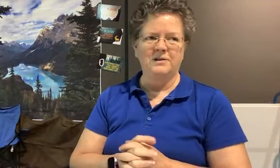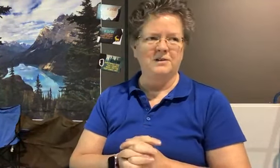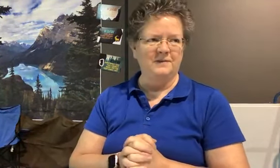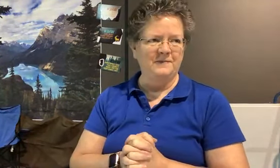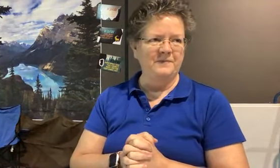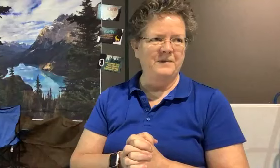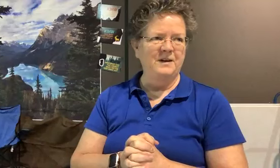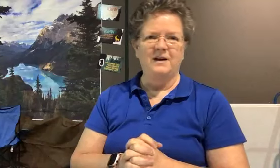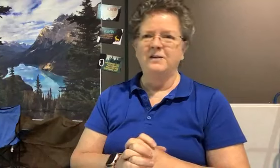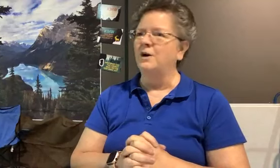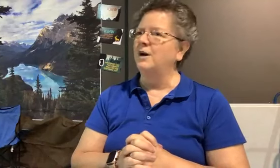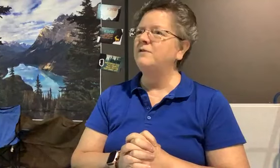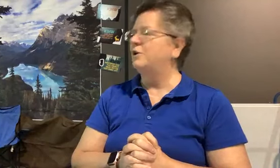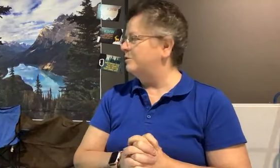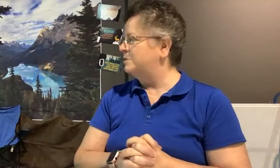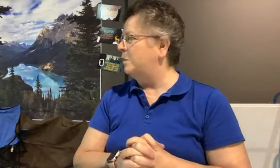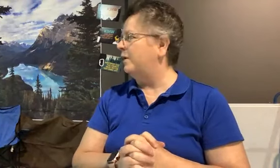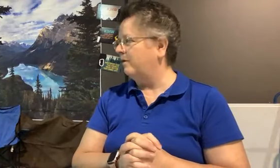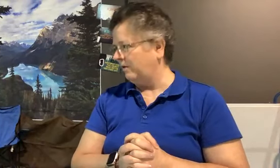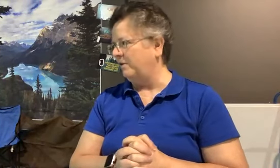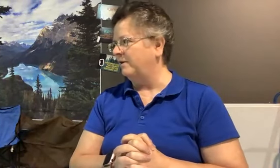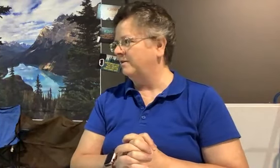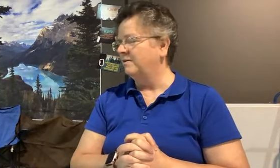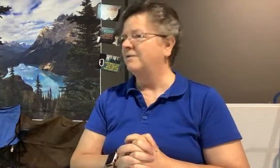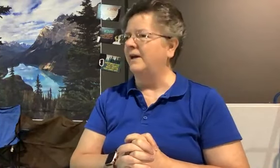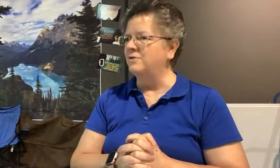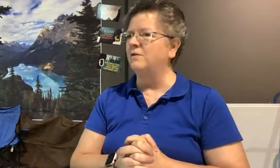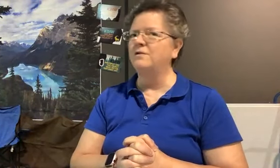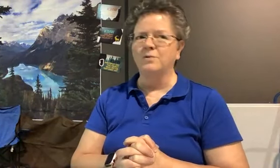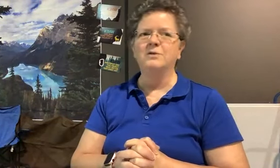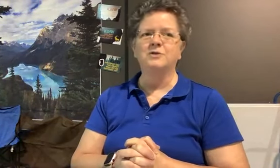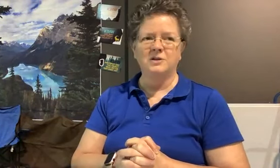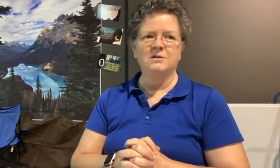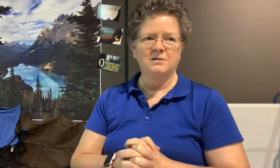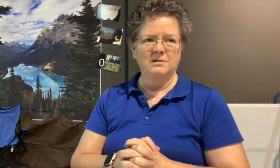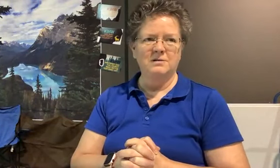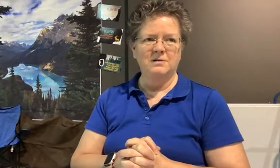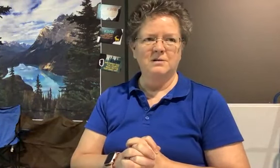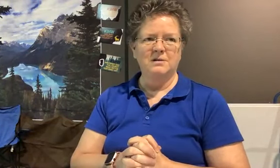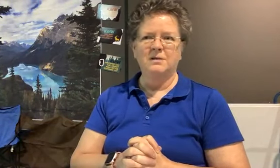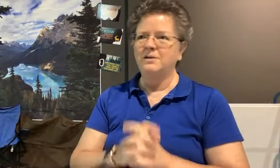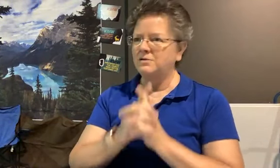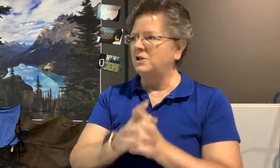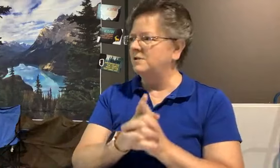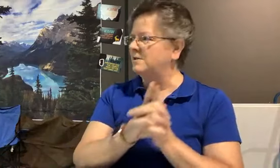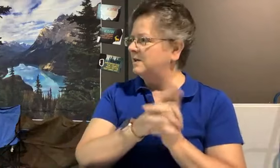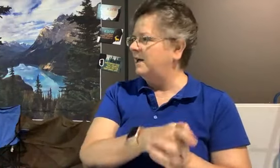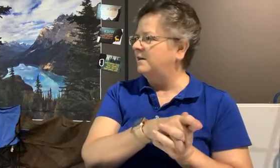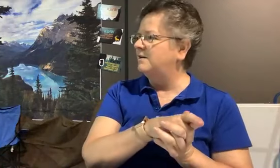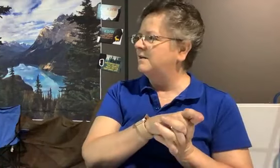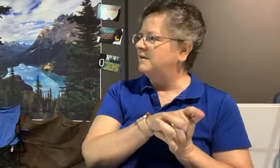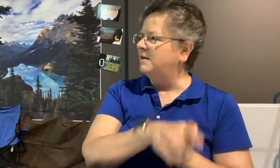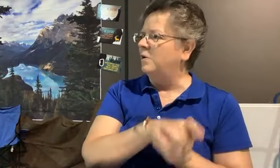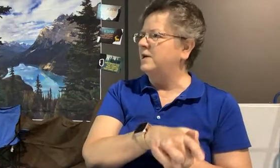listed. I'll give you a little spoiler alert. The angel of the Lord is Jesus. It's Jesus in the Old